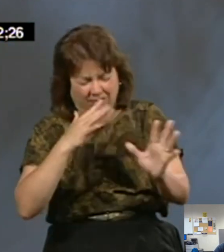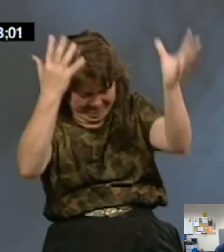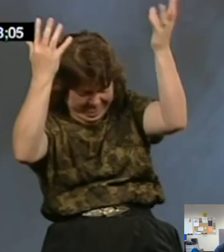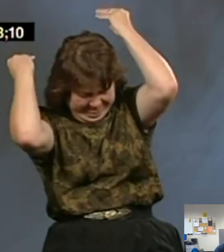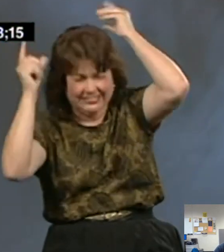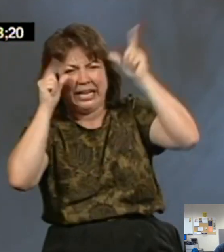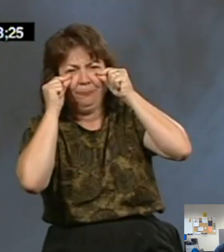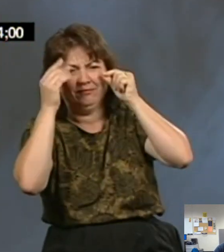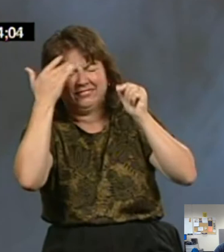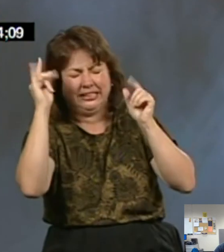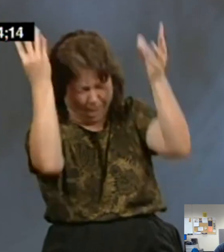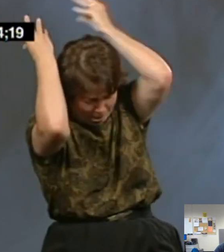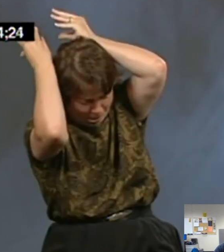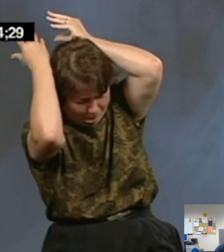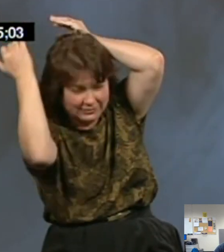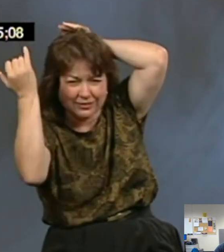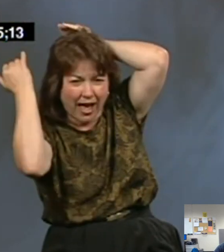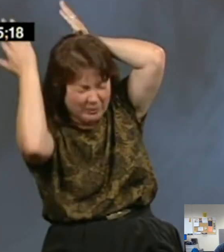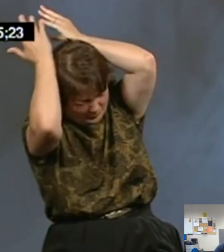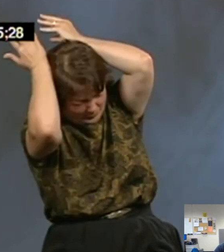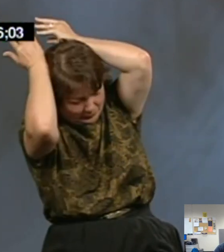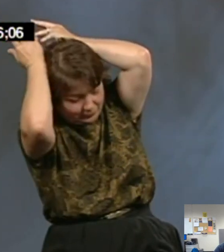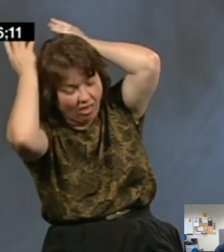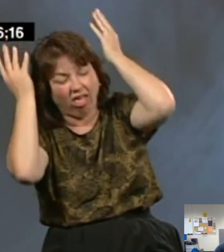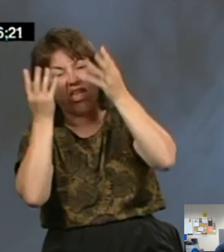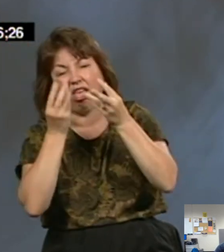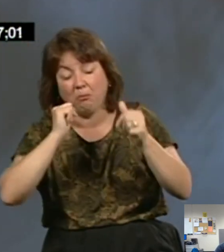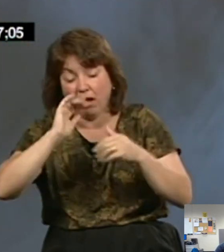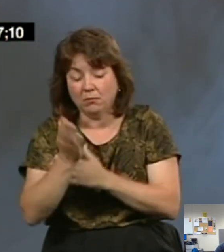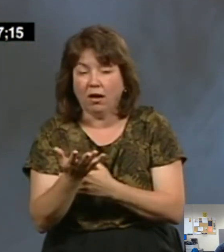And my hands were terribly, terribly burning again. So I had to put them back in the bowl.